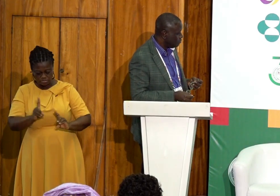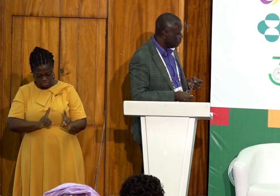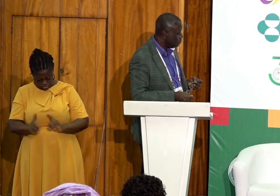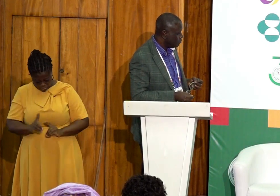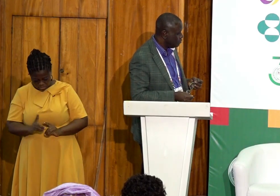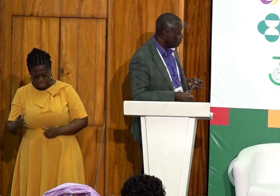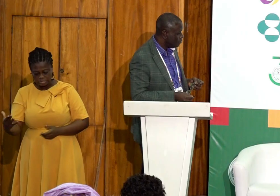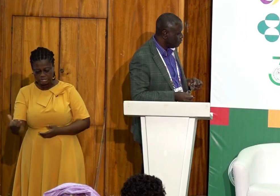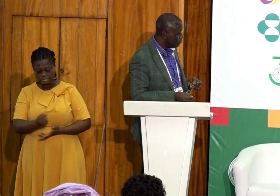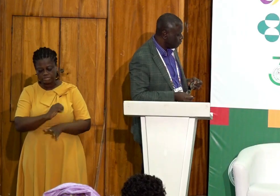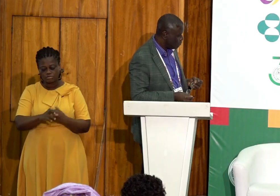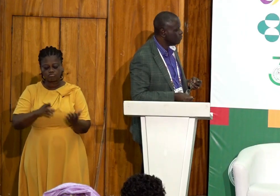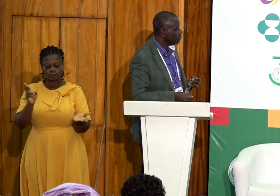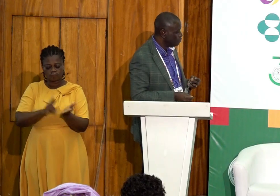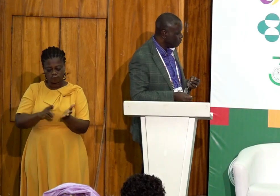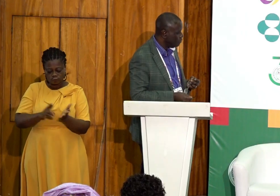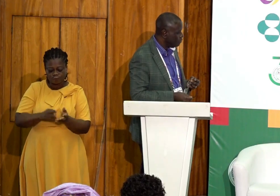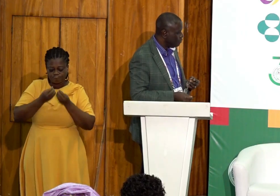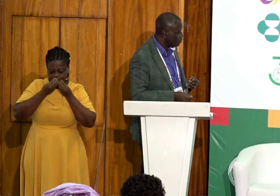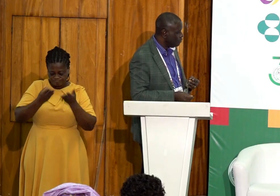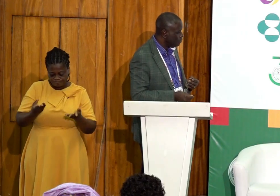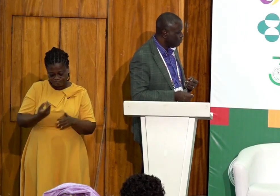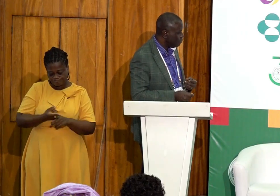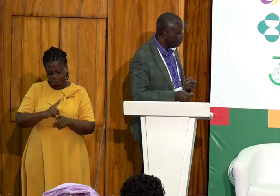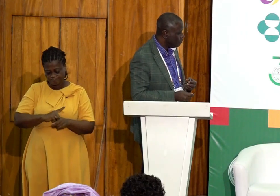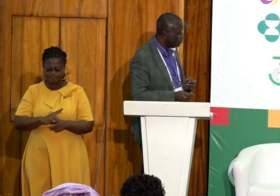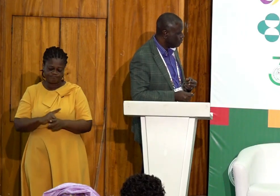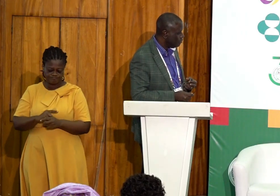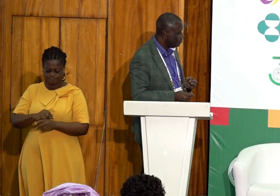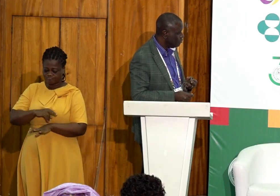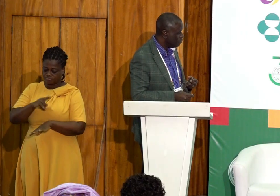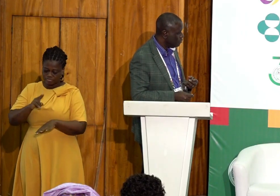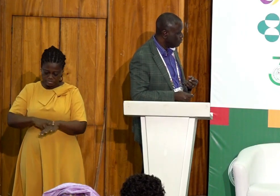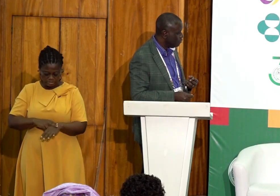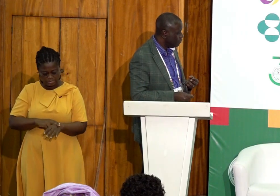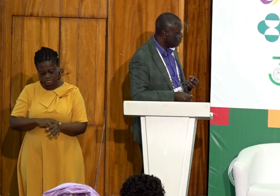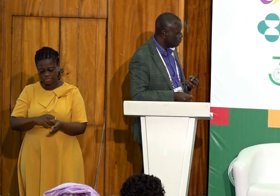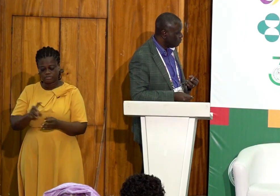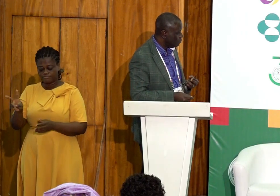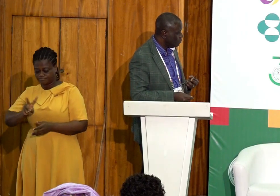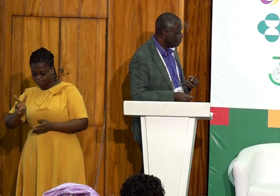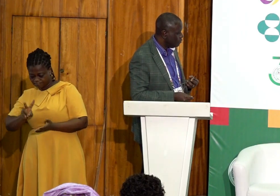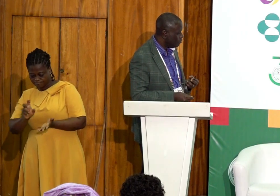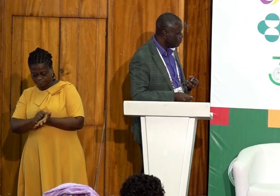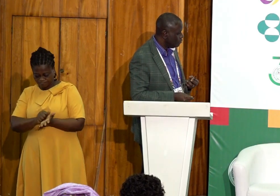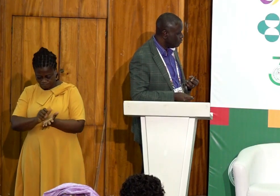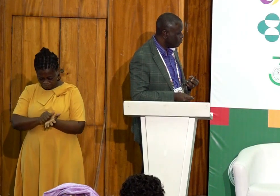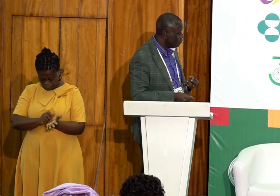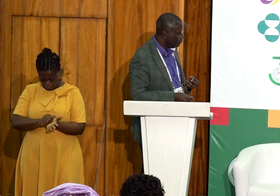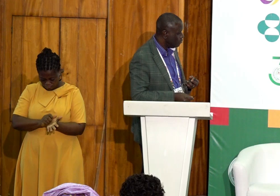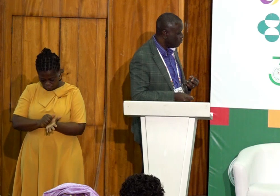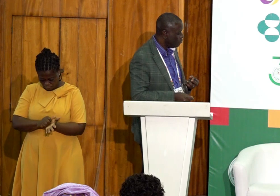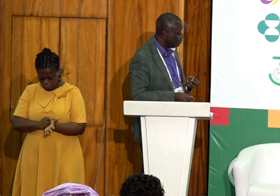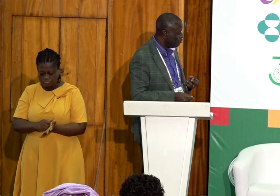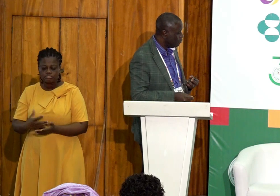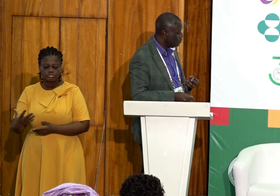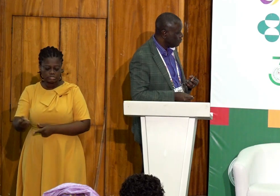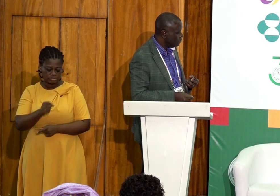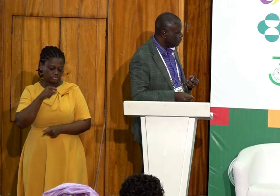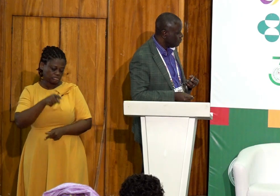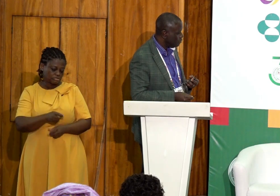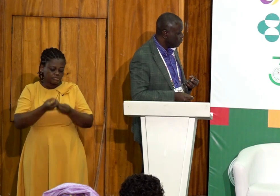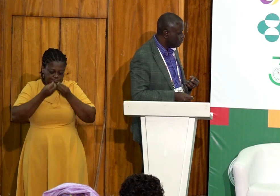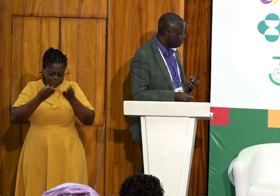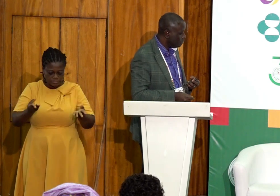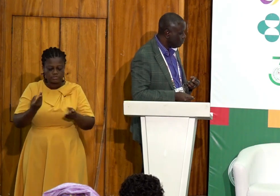the cervical cancer screening and treatment records. So on this, the variables that we have are to do with cervical cancer screening. We